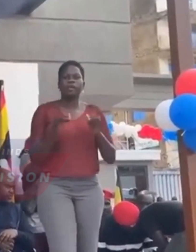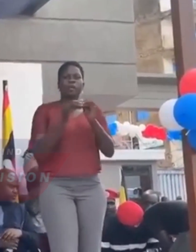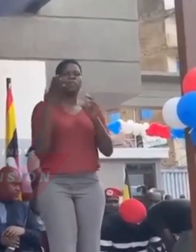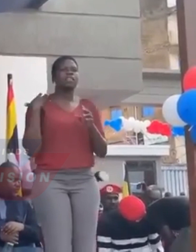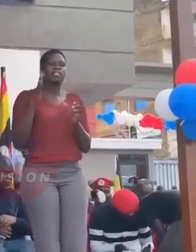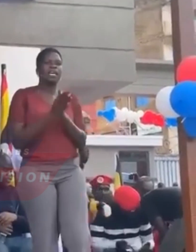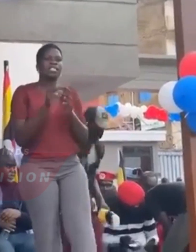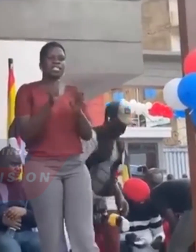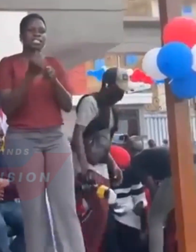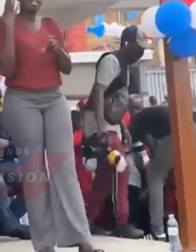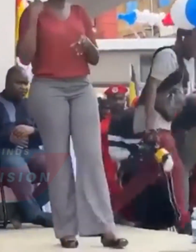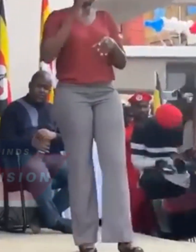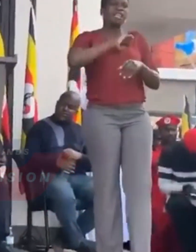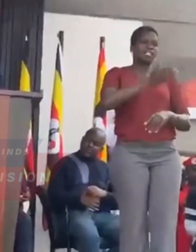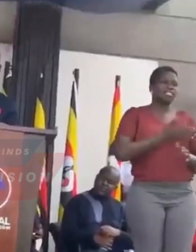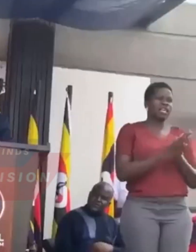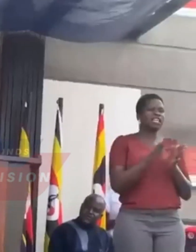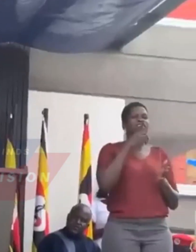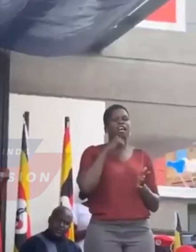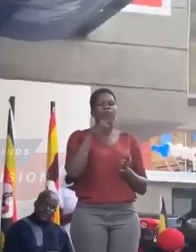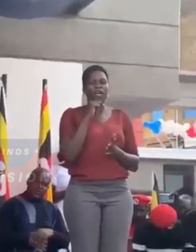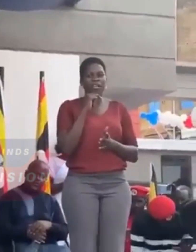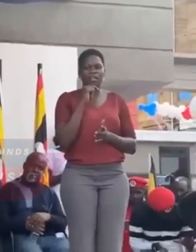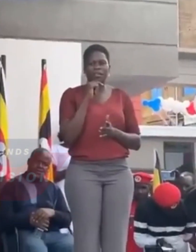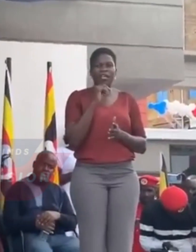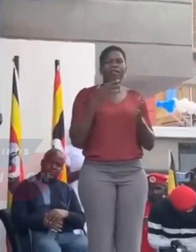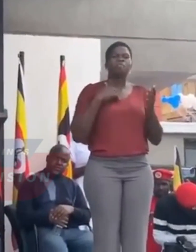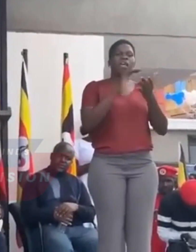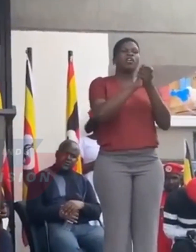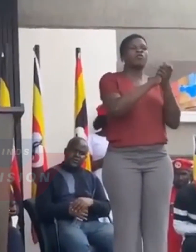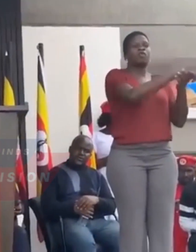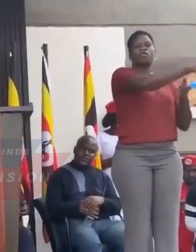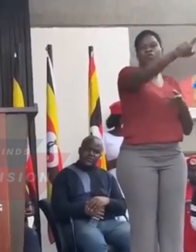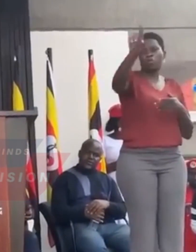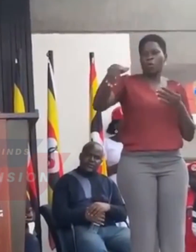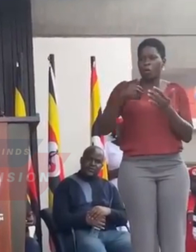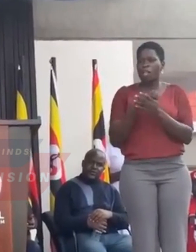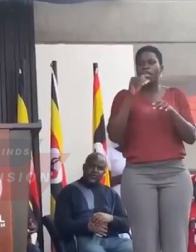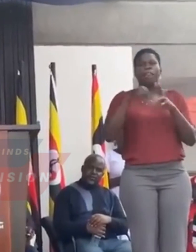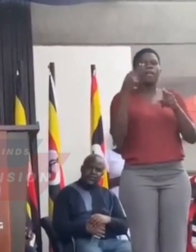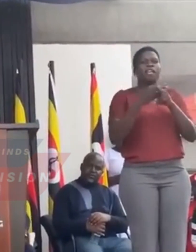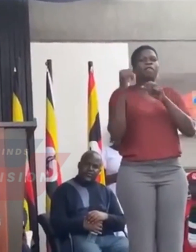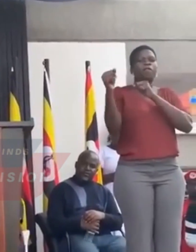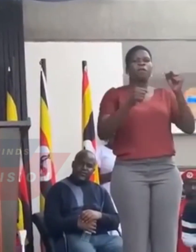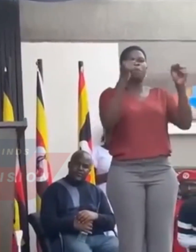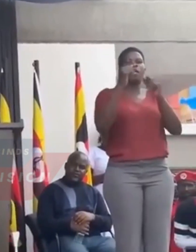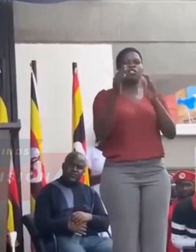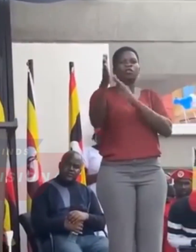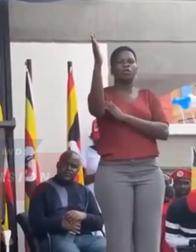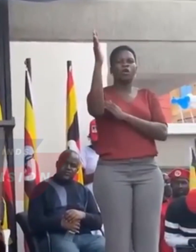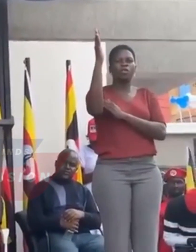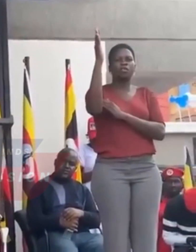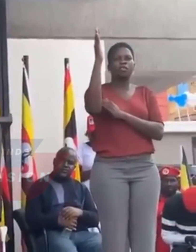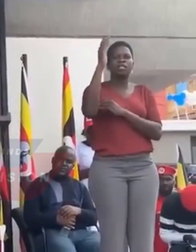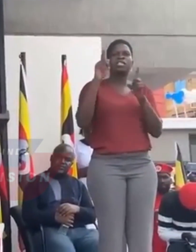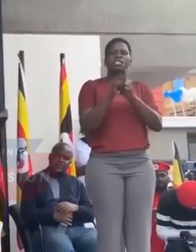brothers and sisters, ladies and gentlemen, I greet you today in the name of the Almighty God.